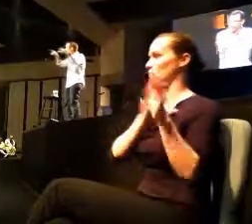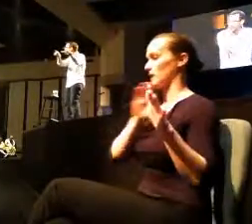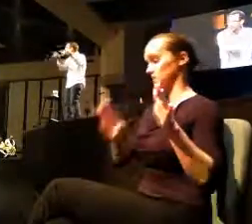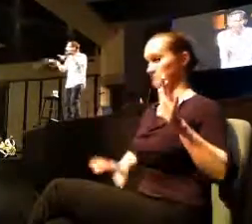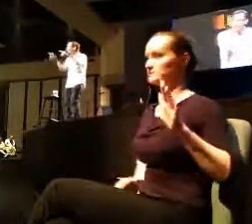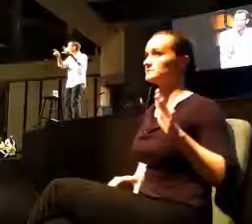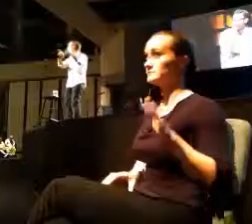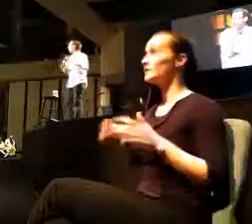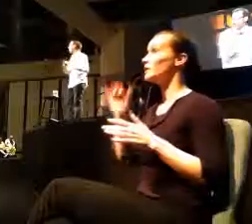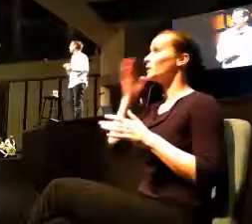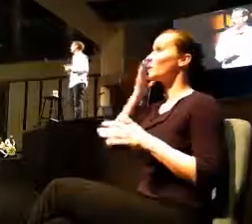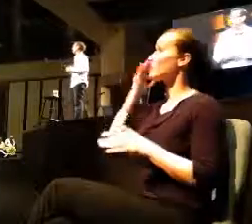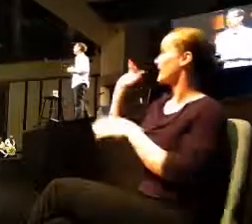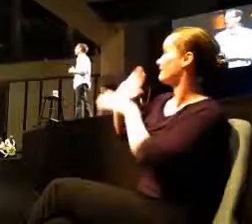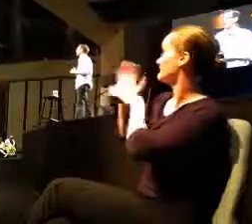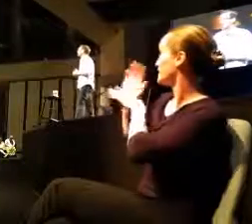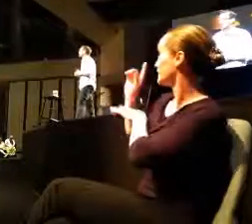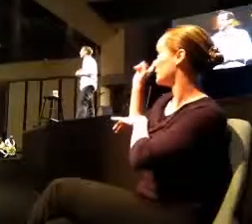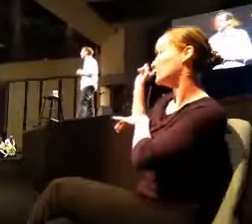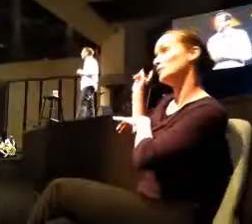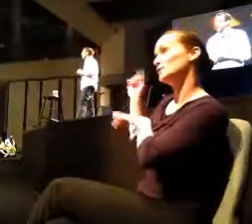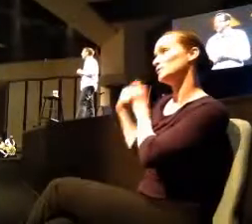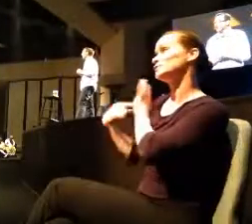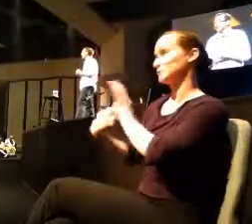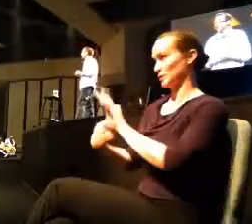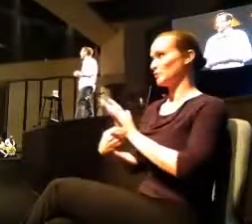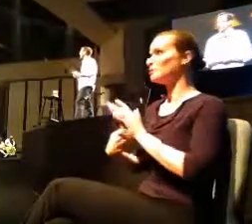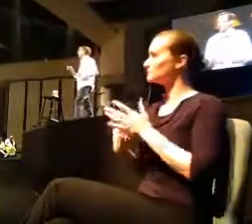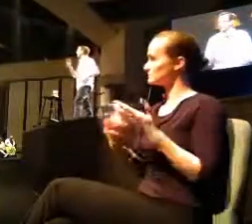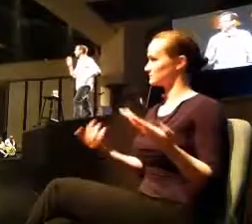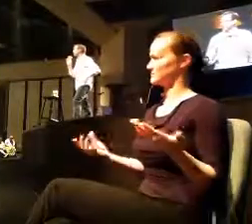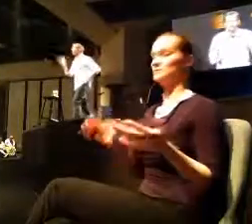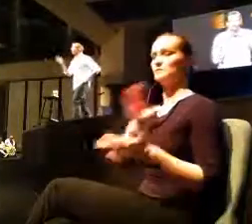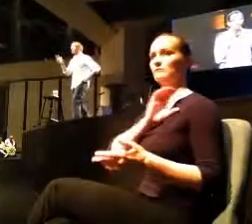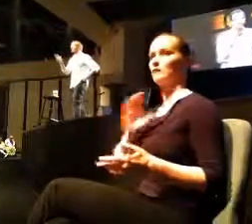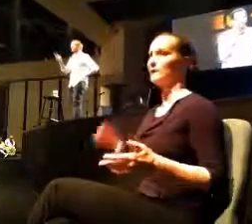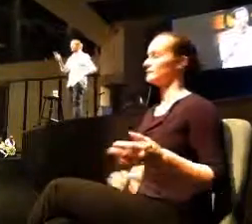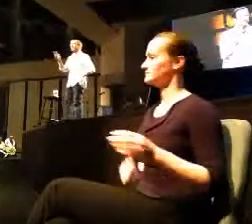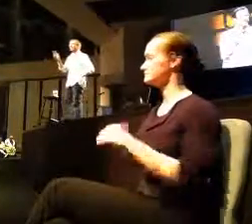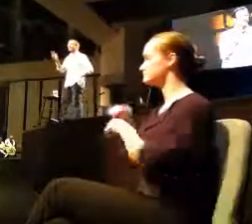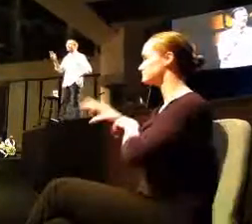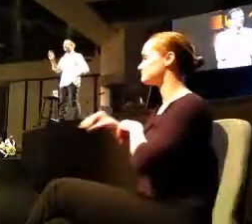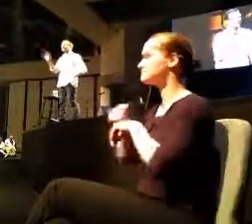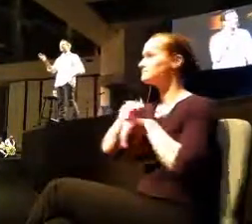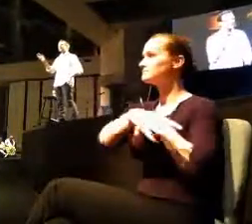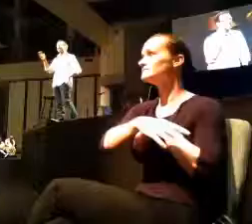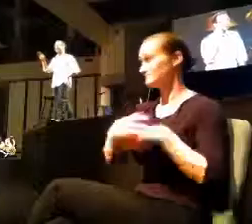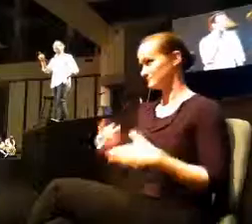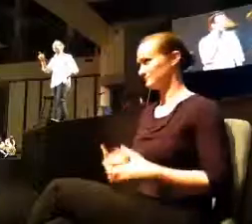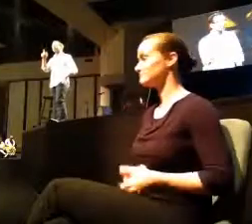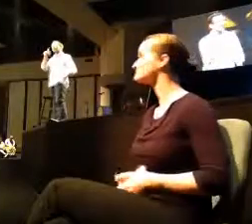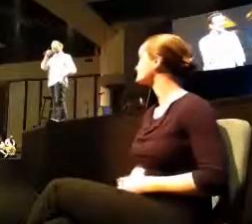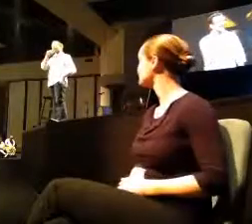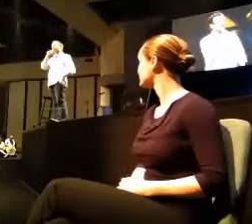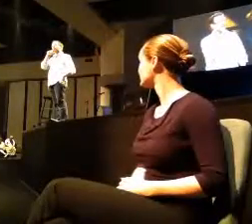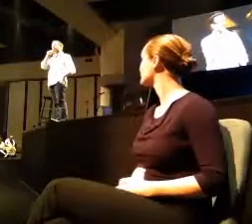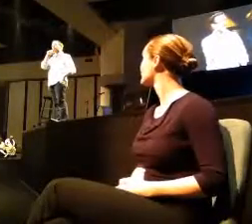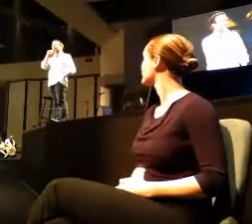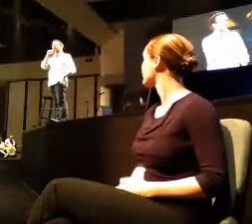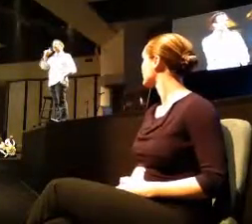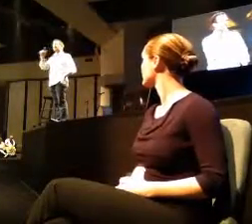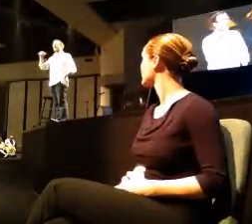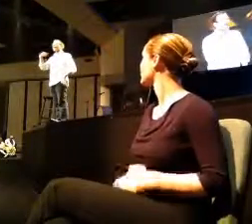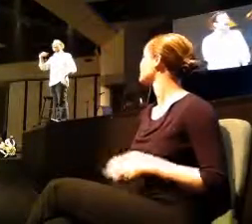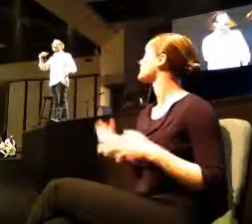way of just moving forward, on and on. You know, when you look at the life of Christ, there are several things that you see that I want to point out here this